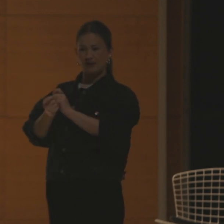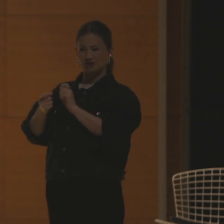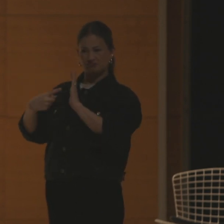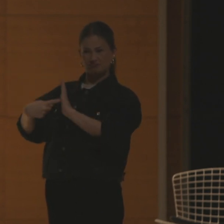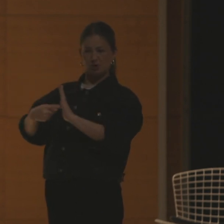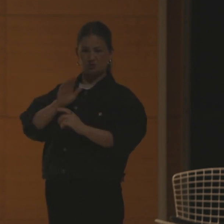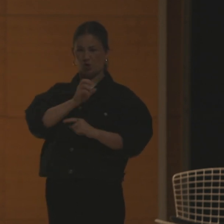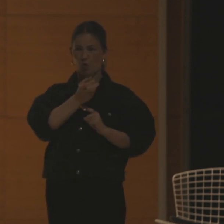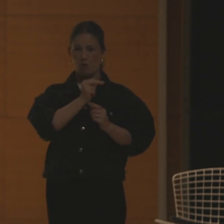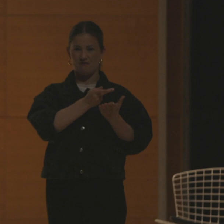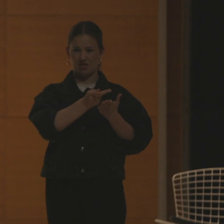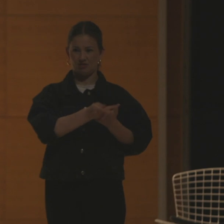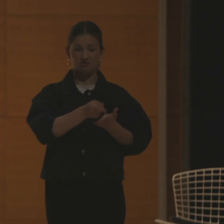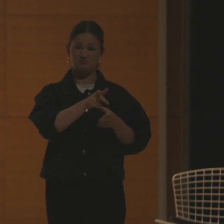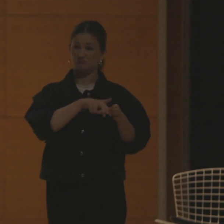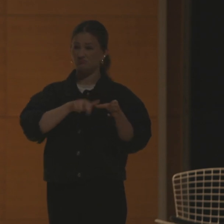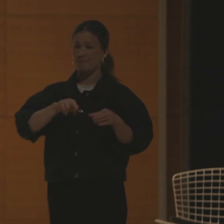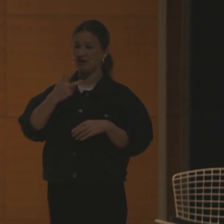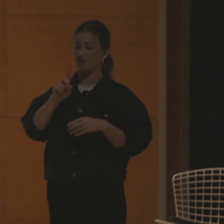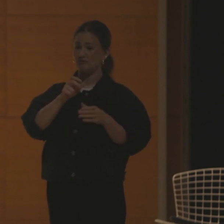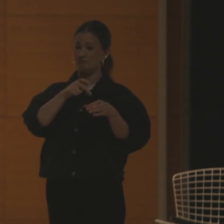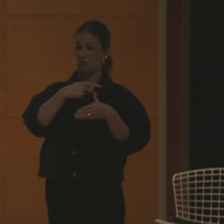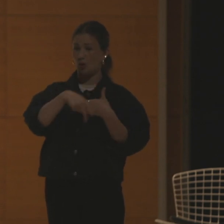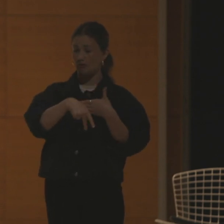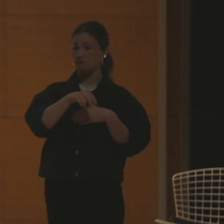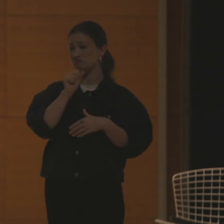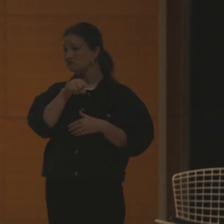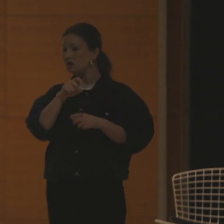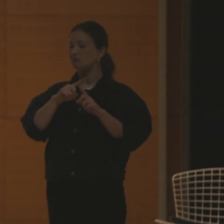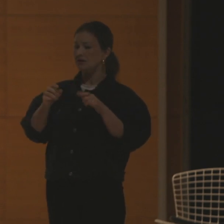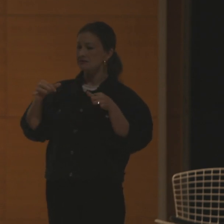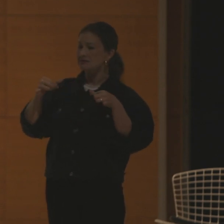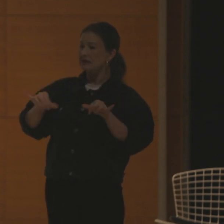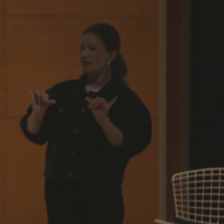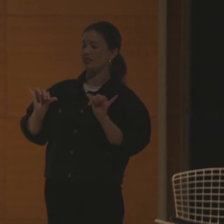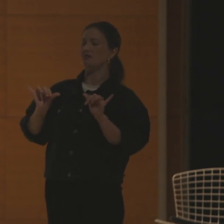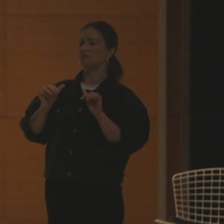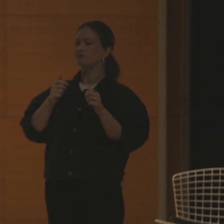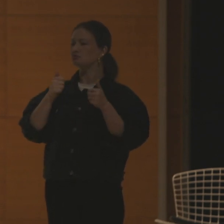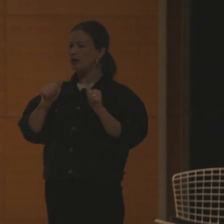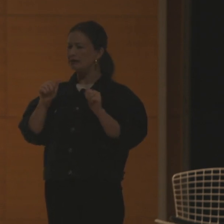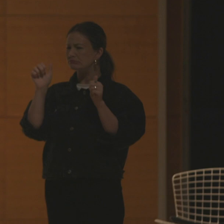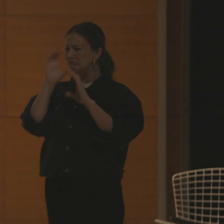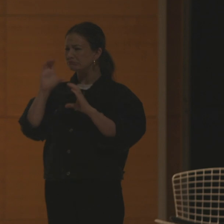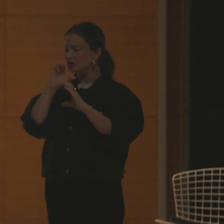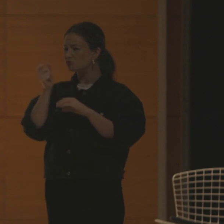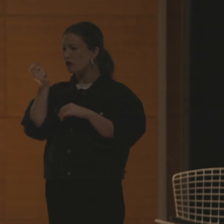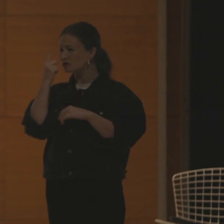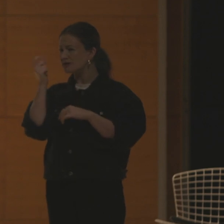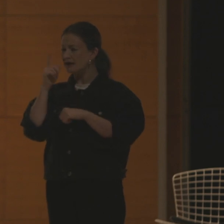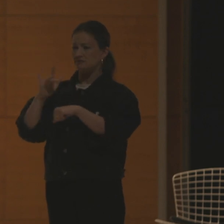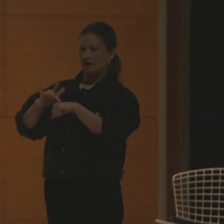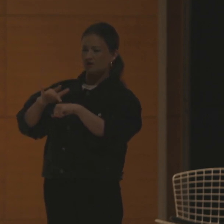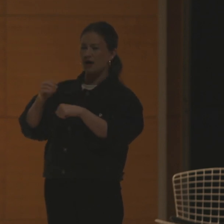isolation. Kathleen may have dropped out of her PhD program studying haptics, but she's still drawn to seek un- She's still drawn to seek to understand touch and human